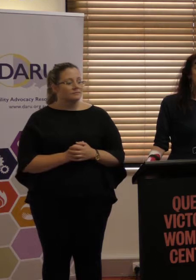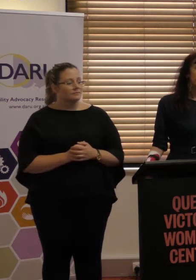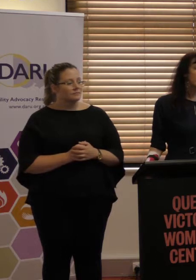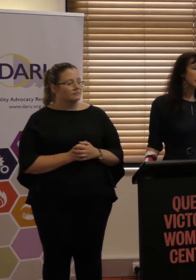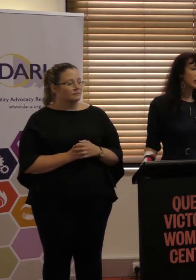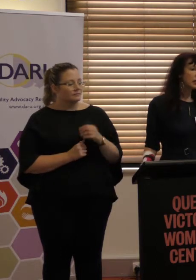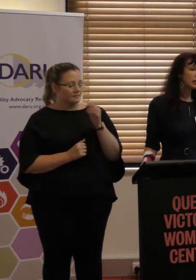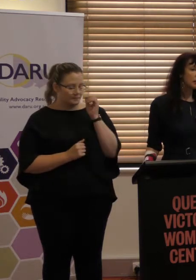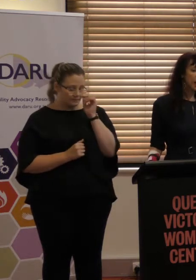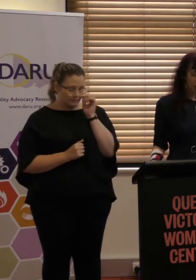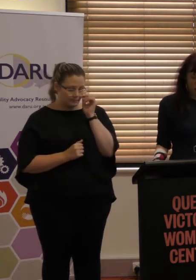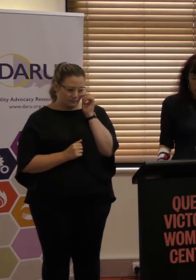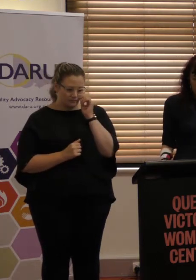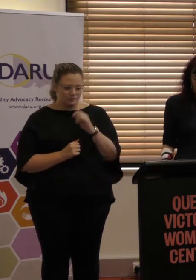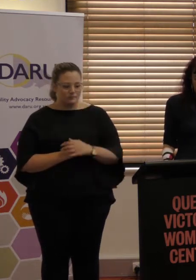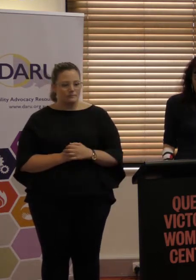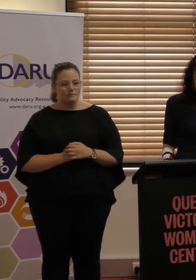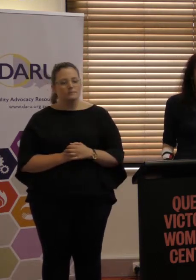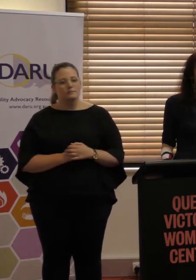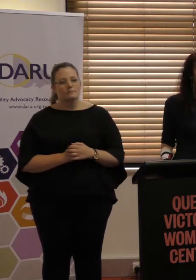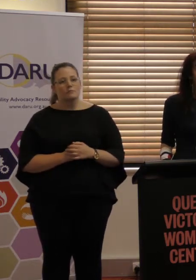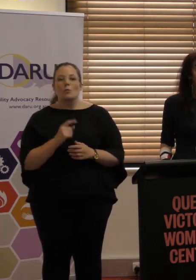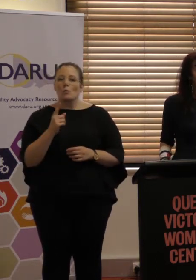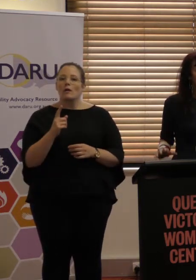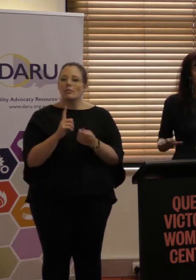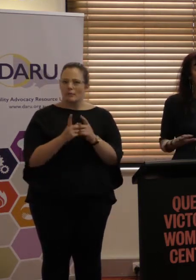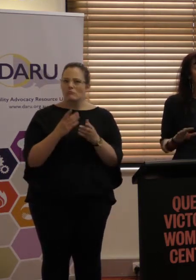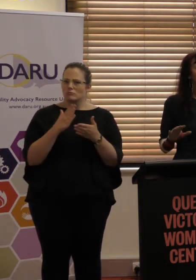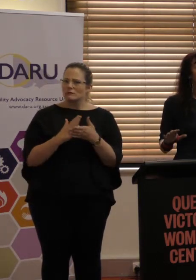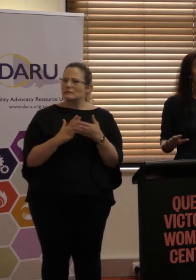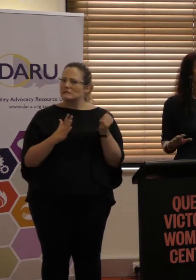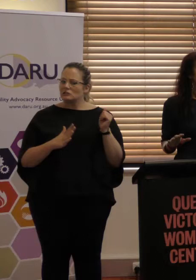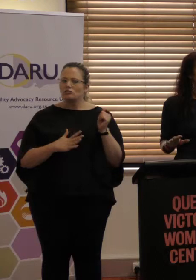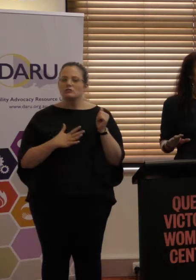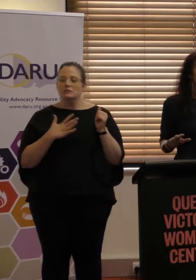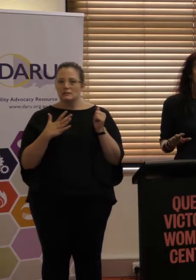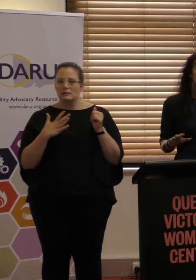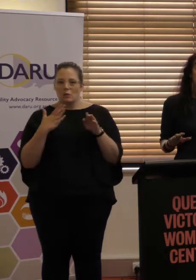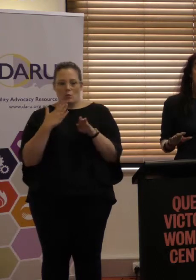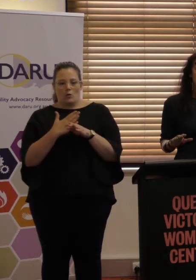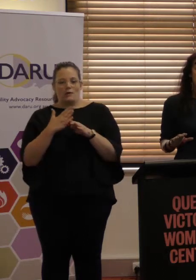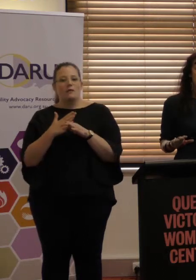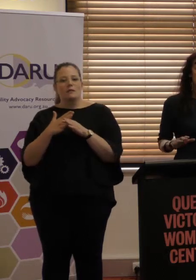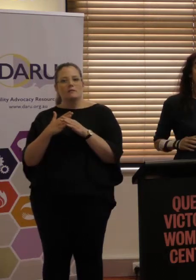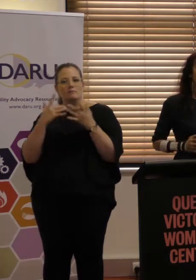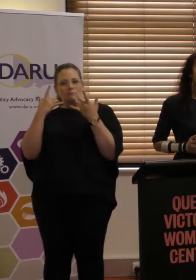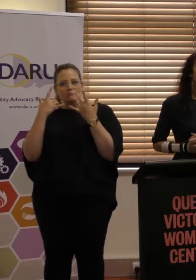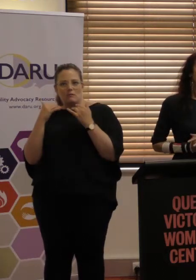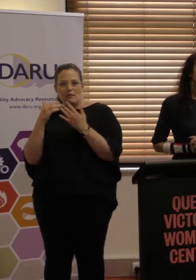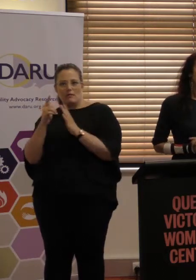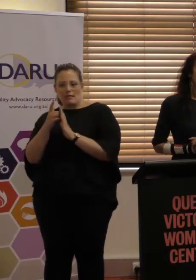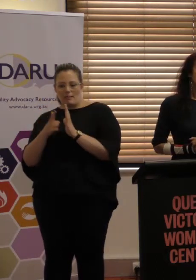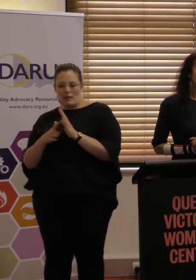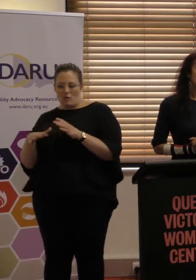really fascinating things about working in the legal arena is that you get to see the Department